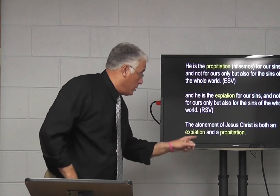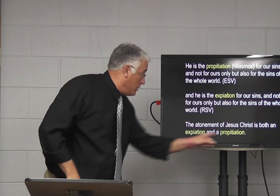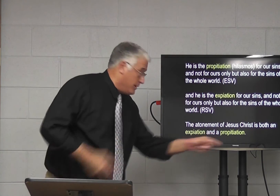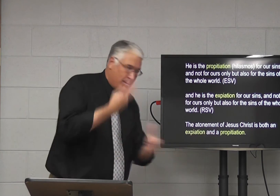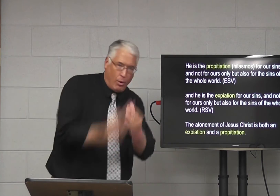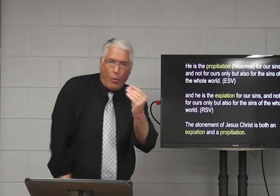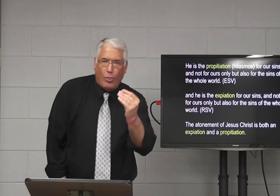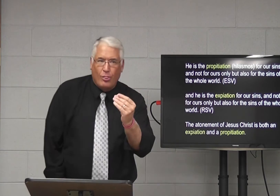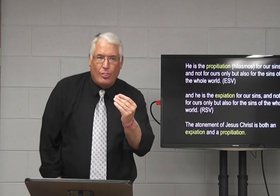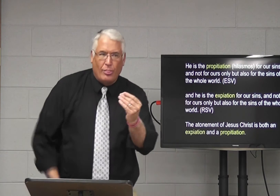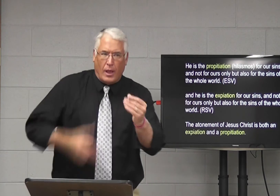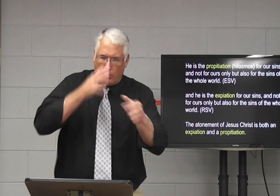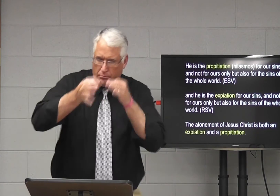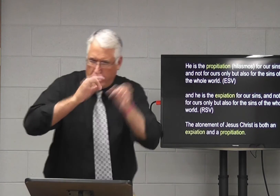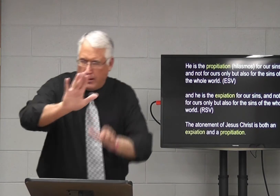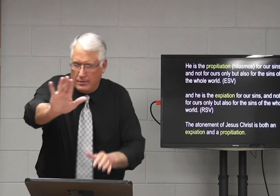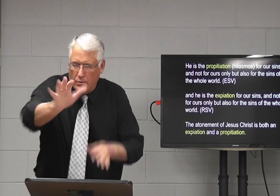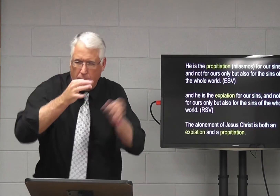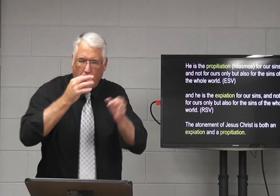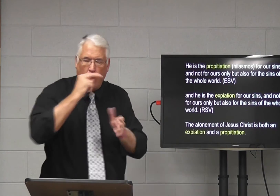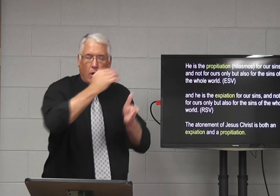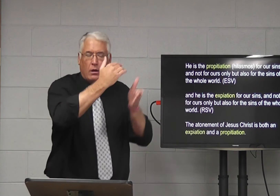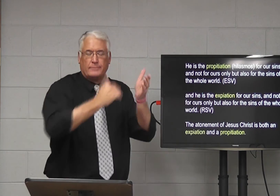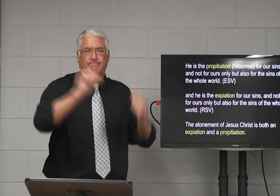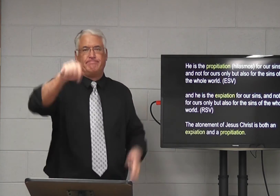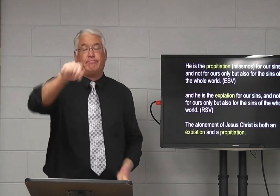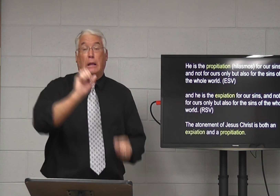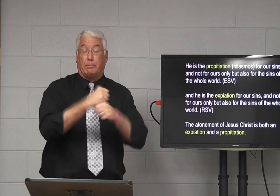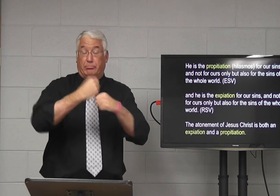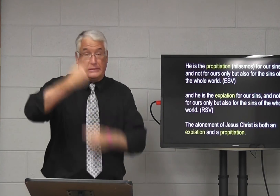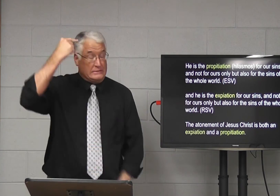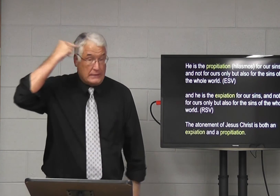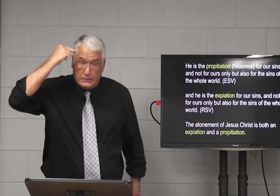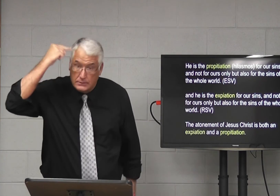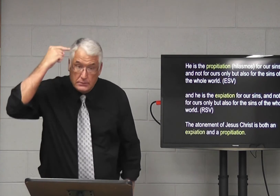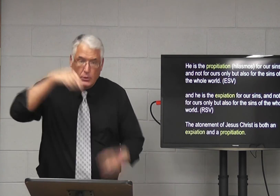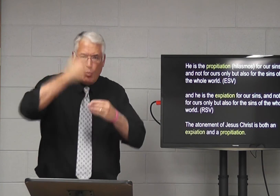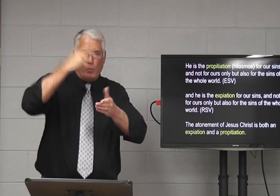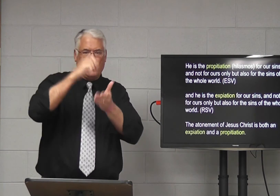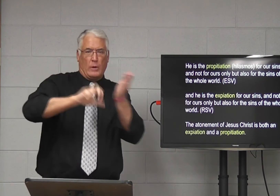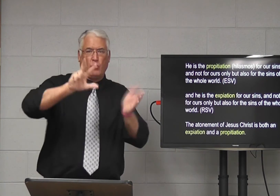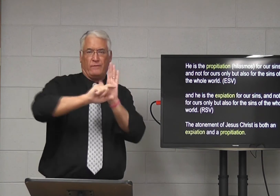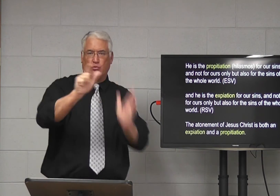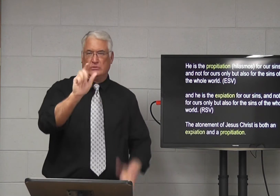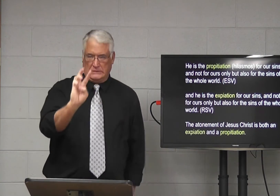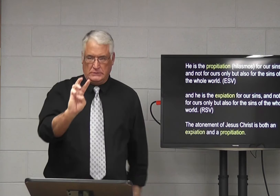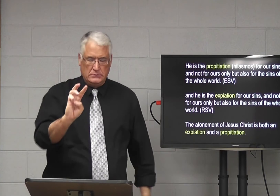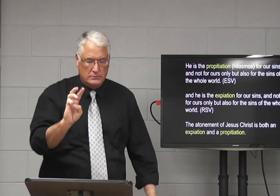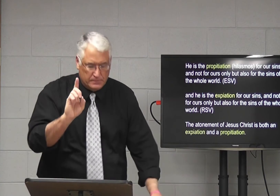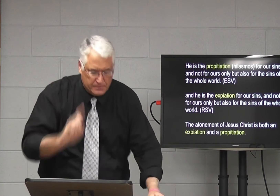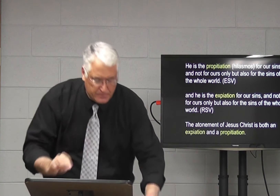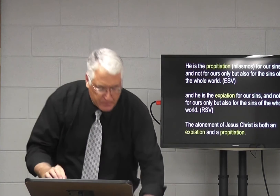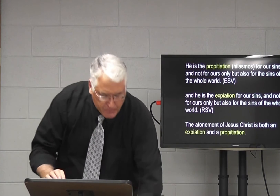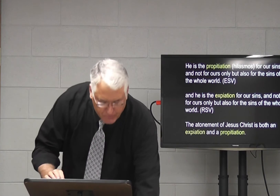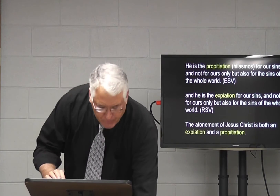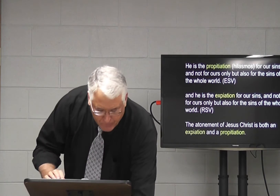then we understand that both of these apply. And it makes sense in Romans chapter 3,